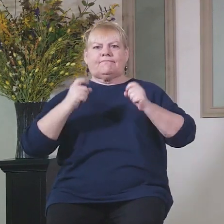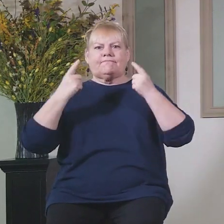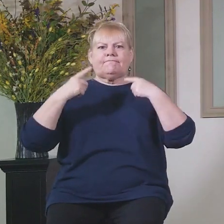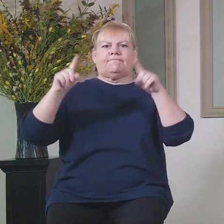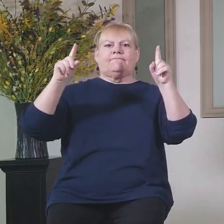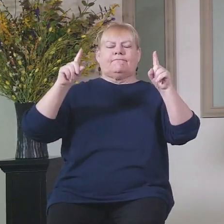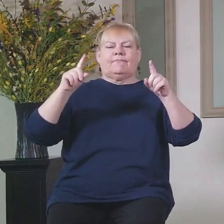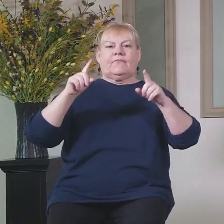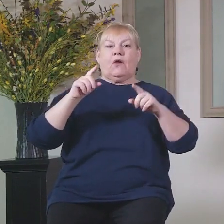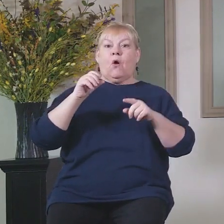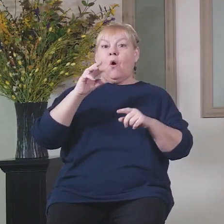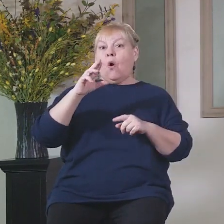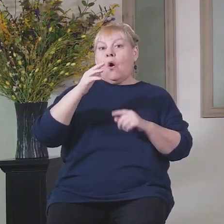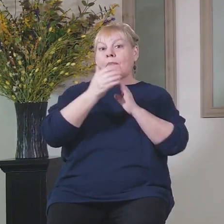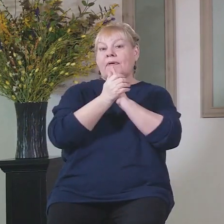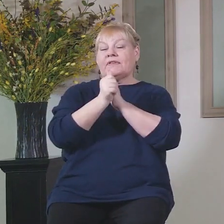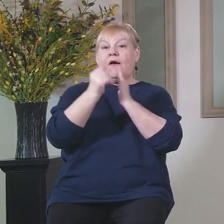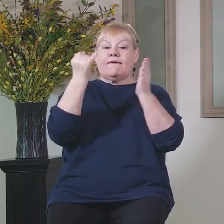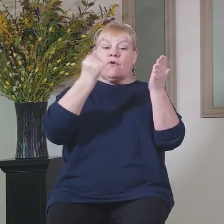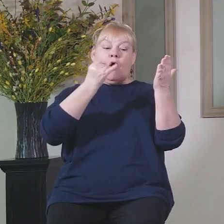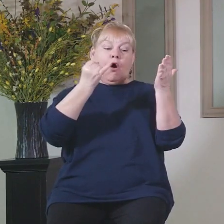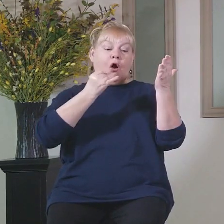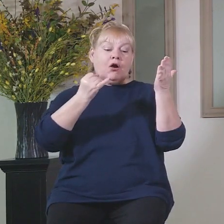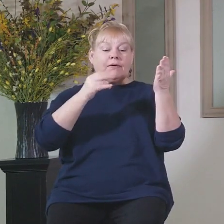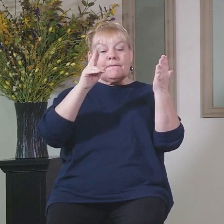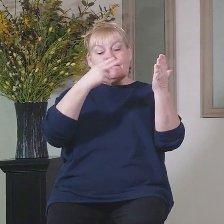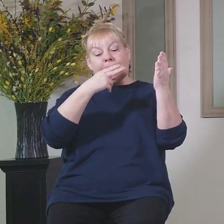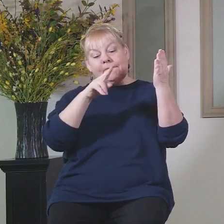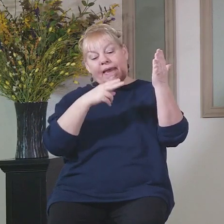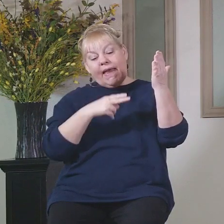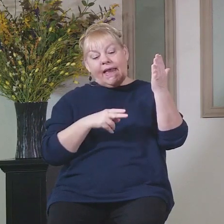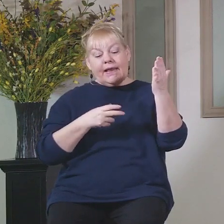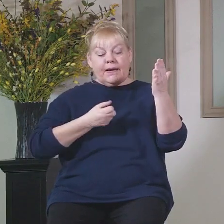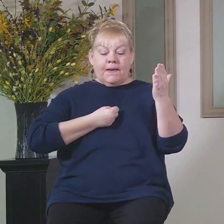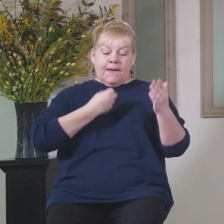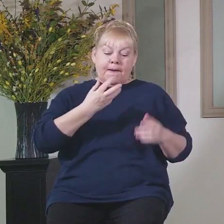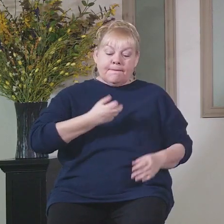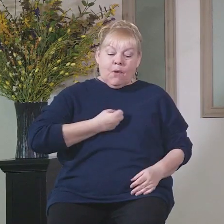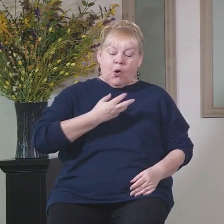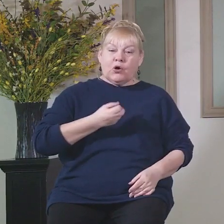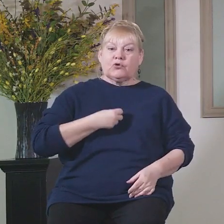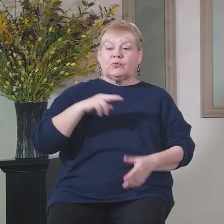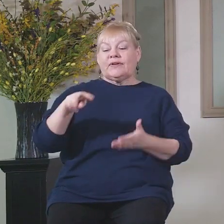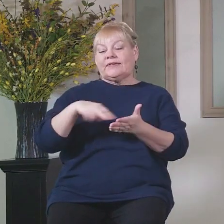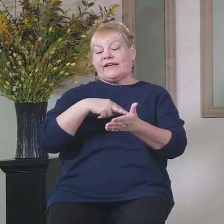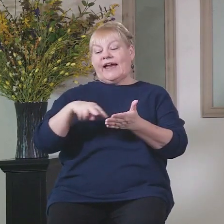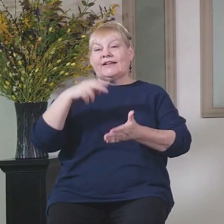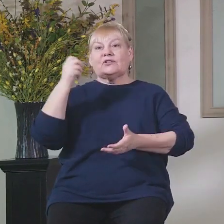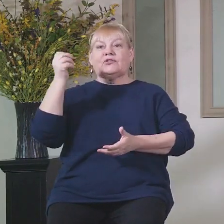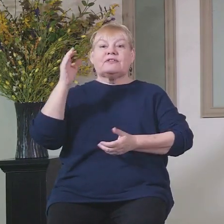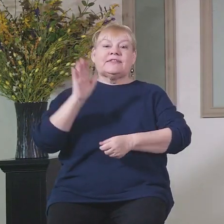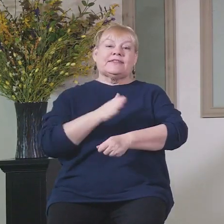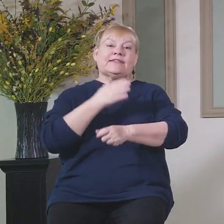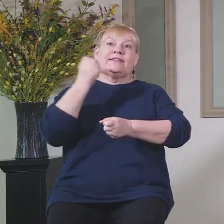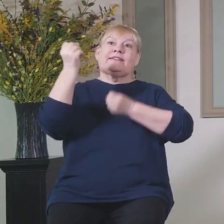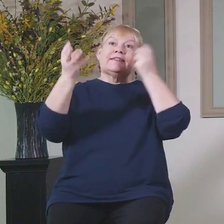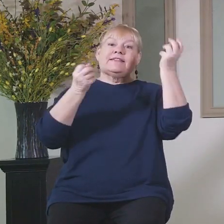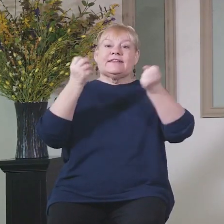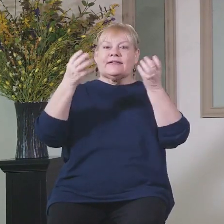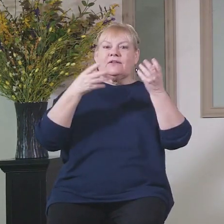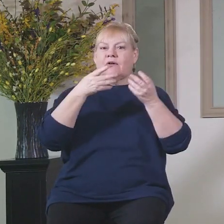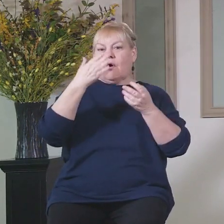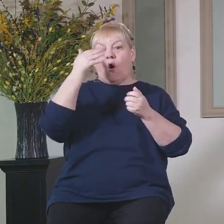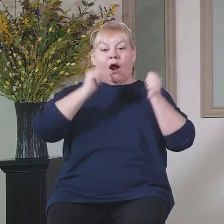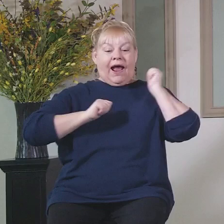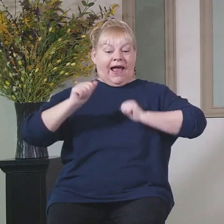the talent of art. You're someone who can paint or write poetry or dance, sing, or act. I mean, I know actors, and you do too,